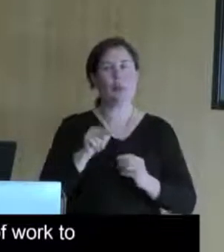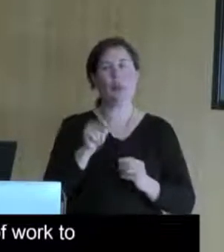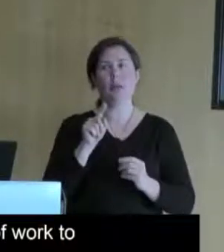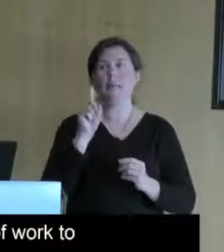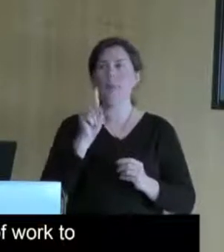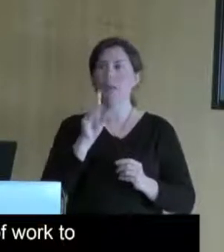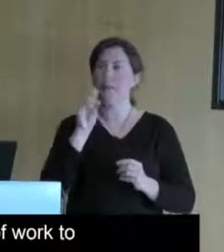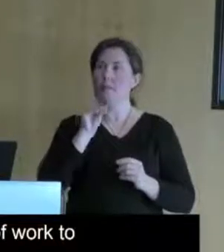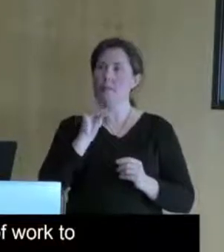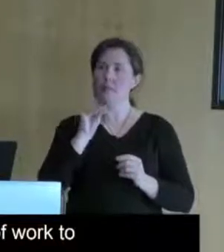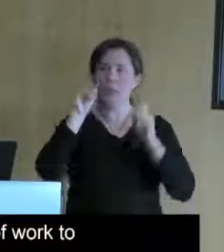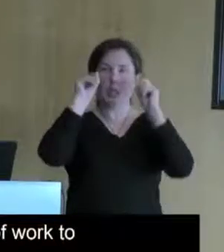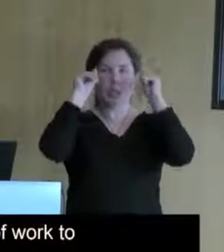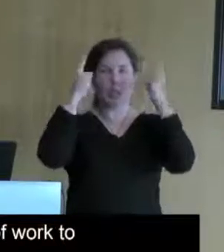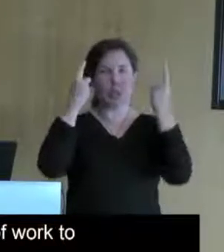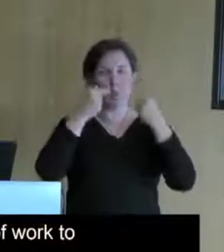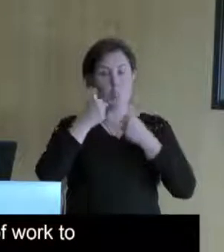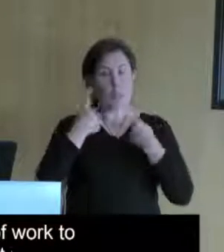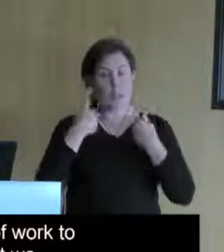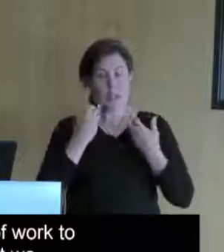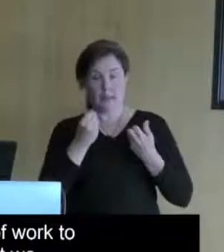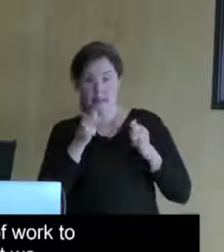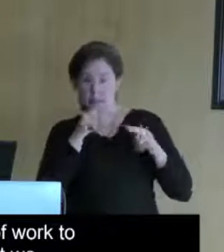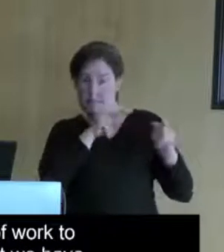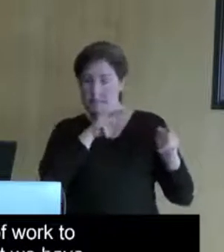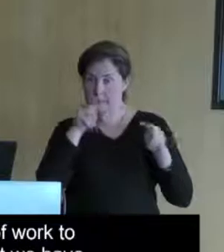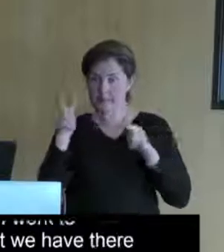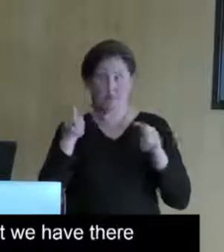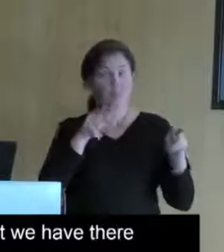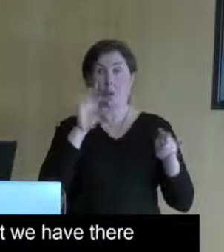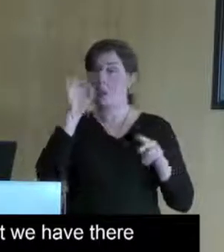housing sector is going to happen effectively.